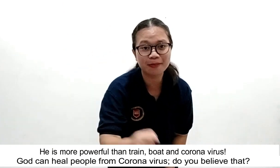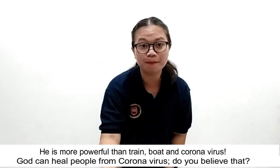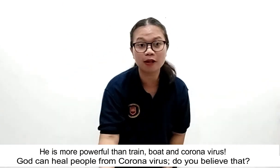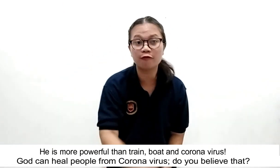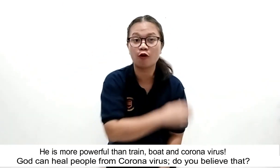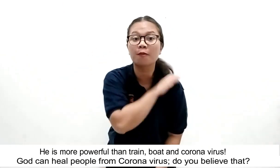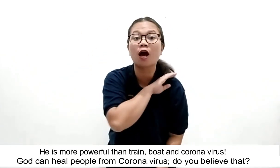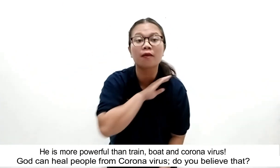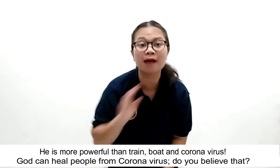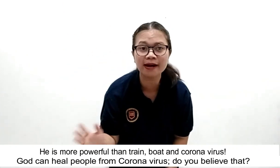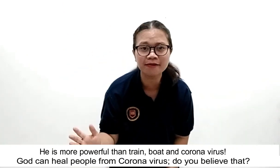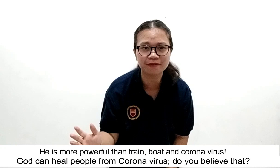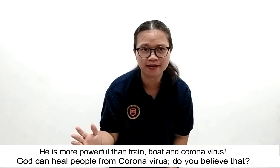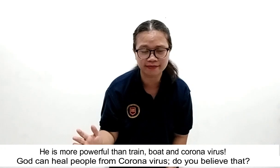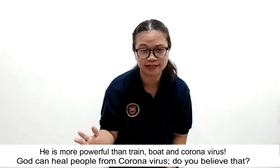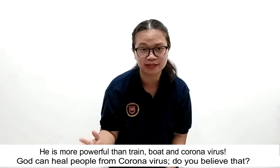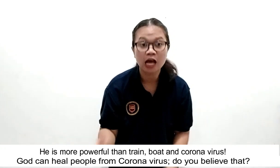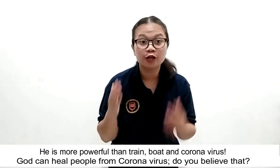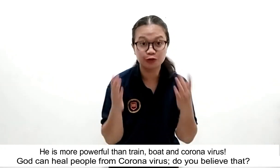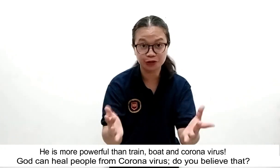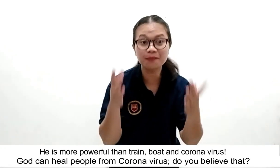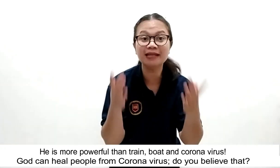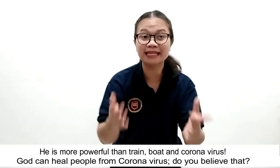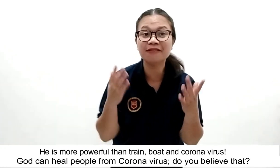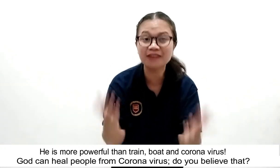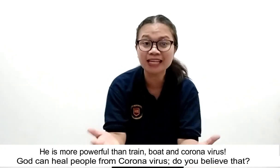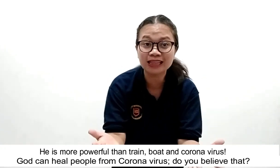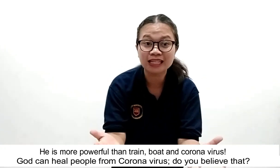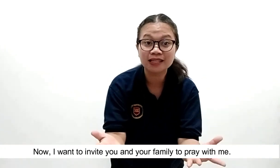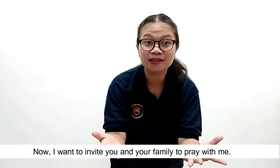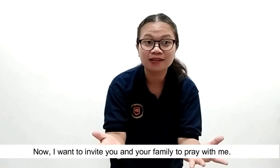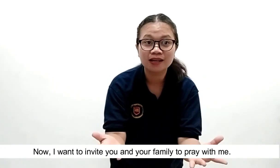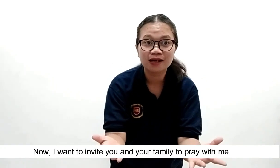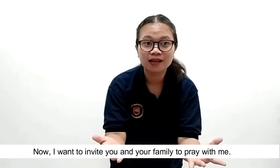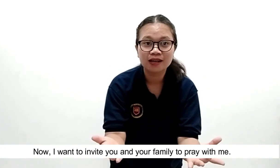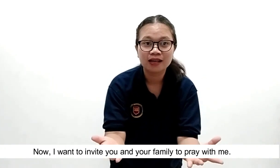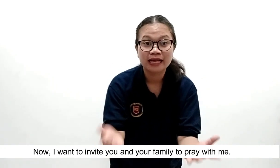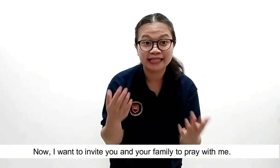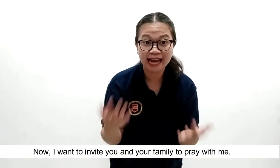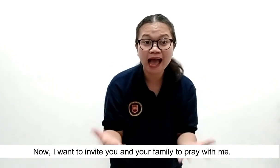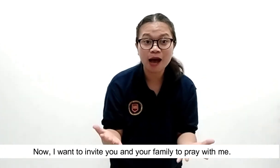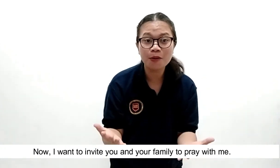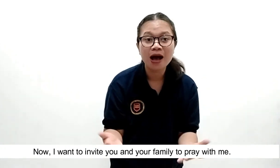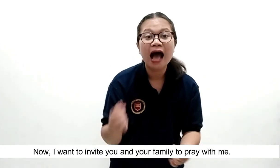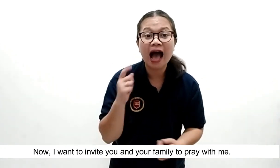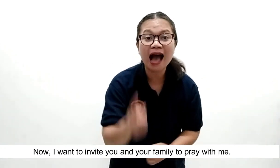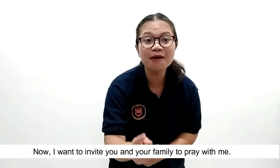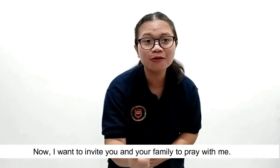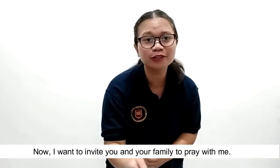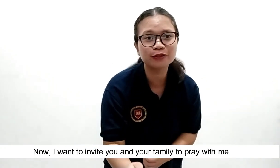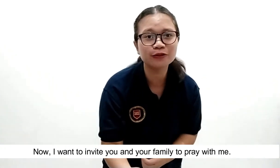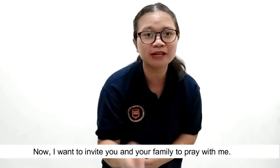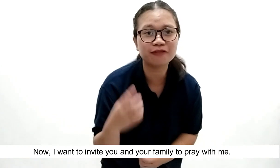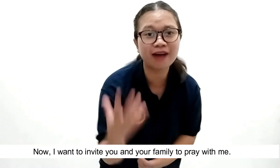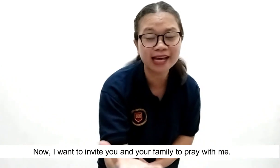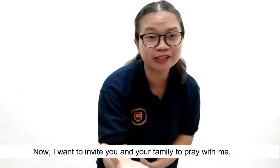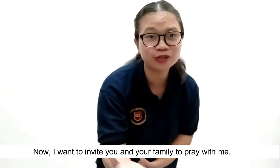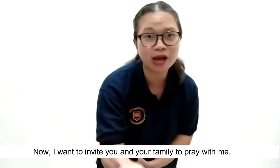people from coronavirus do you believe it now I want to invite you